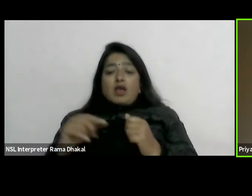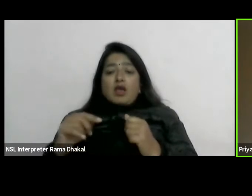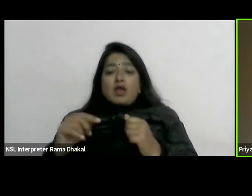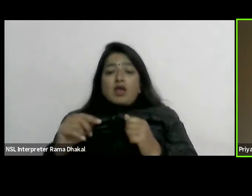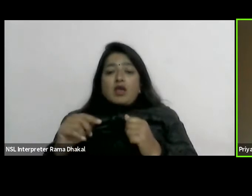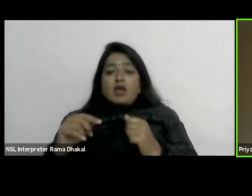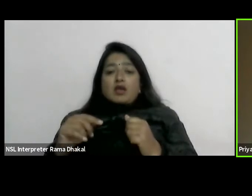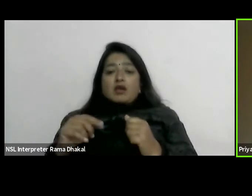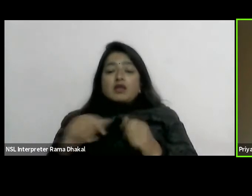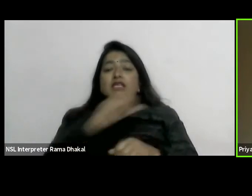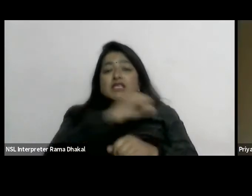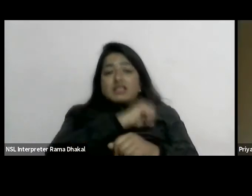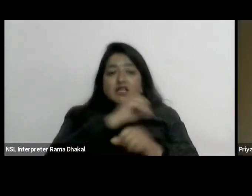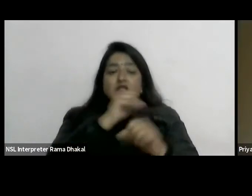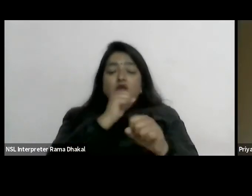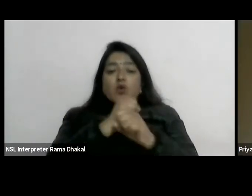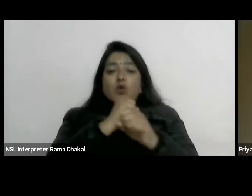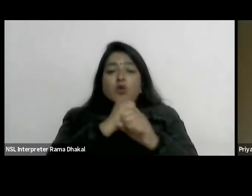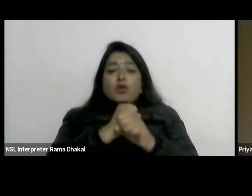sex workers.